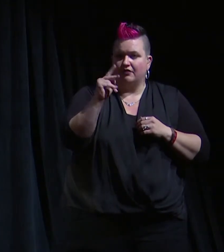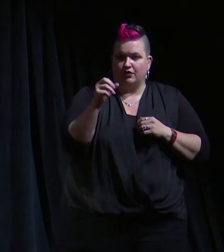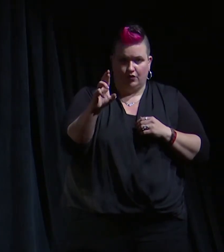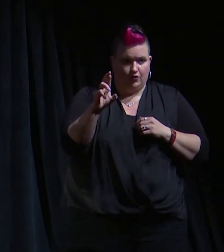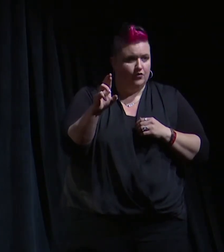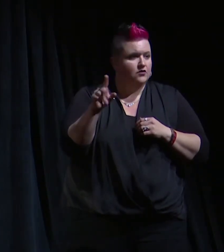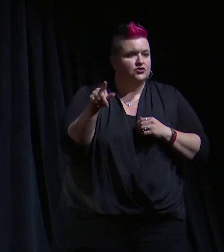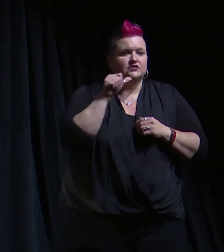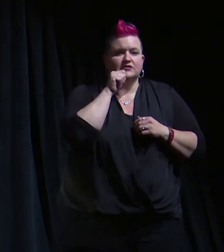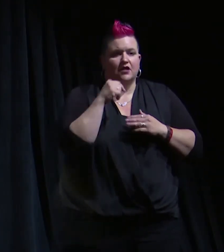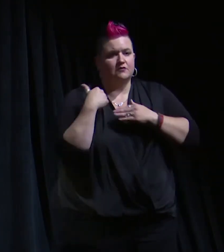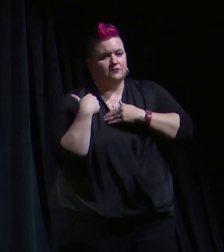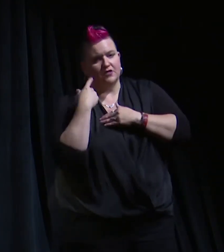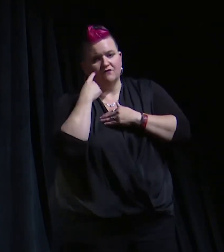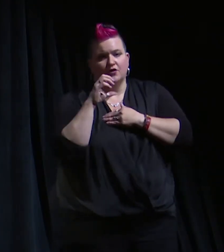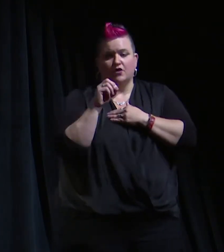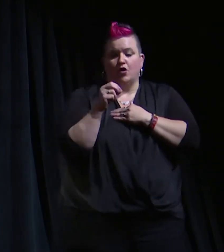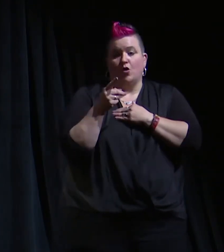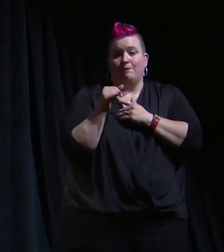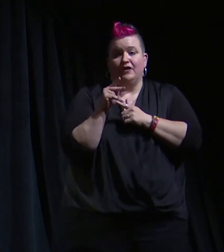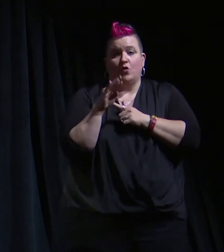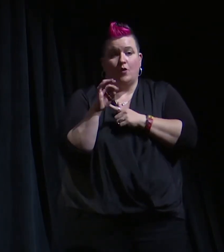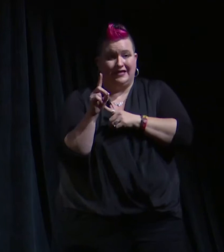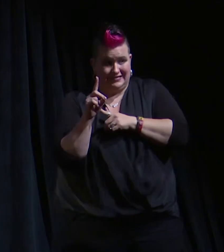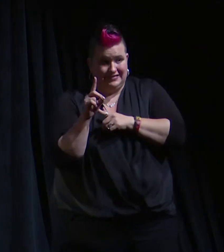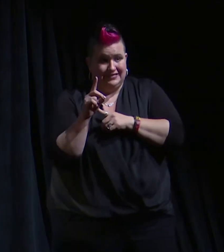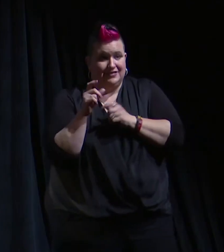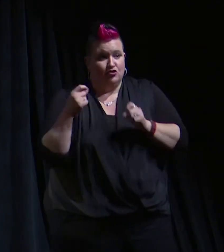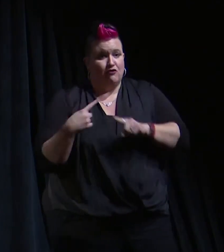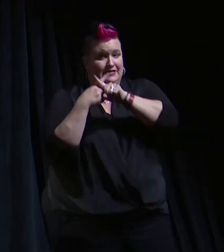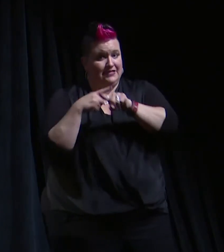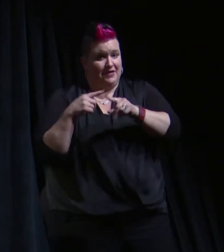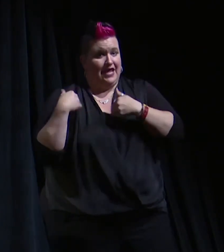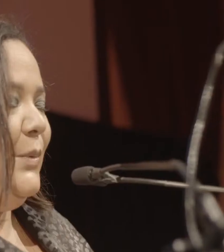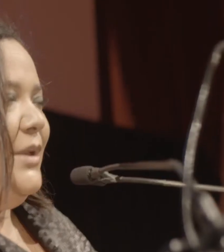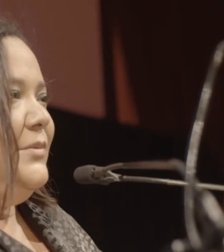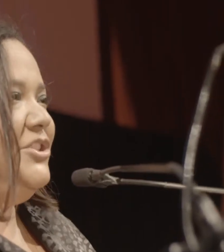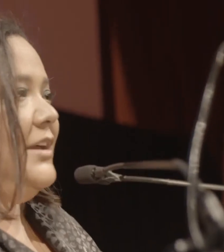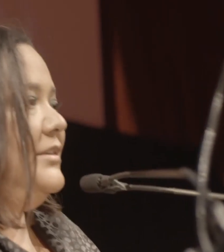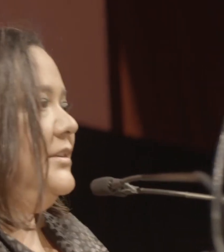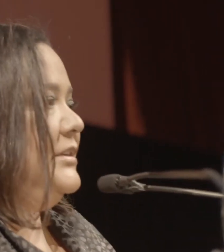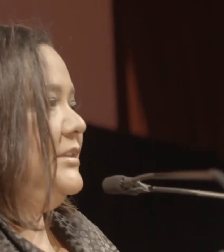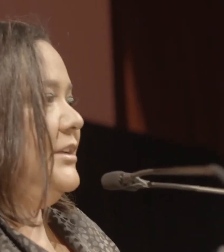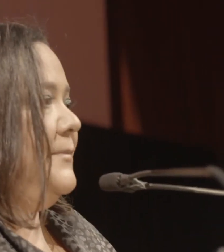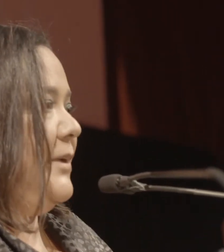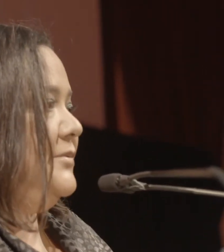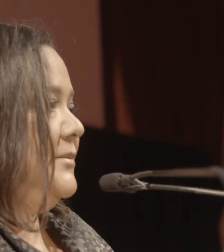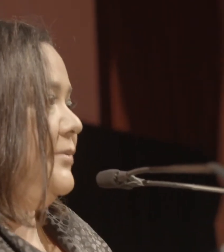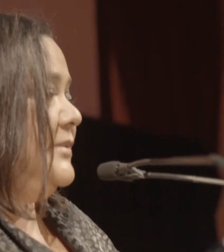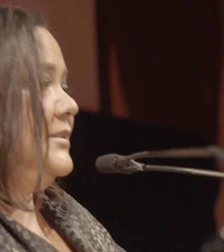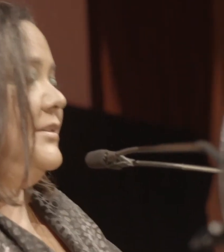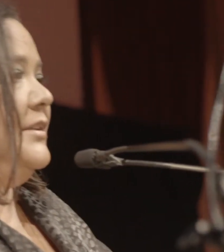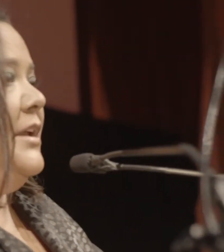not responsible for the opioid crisis, but has that name. And we shot it in an Indiana